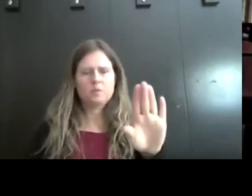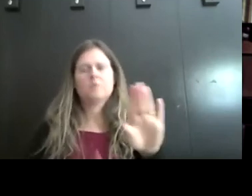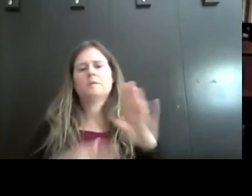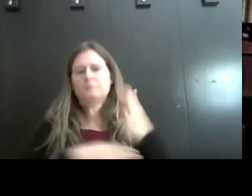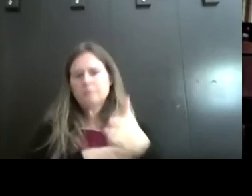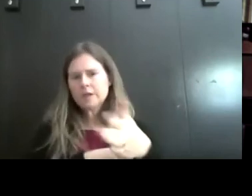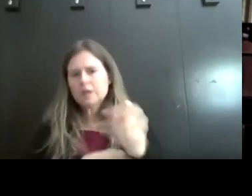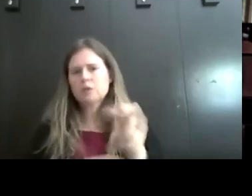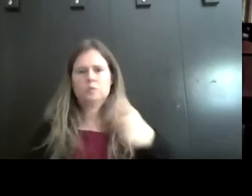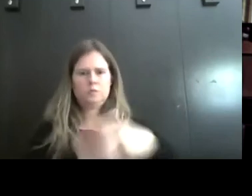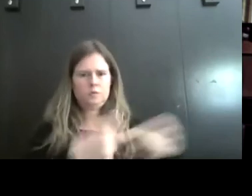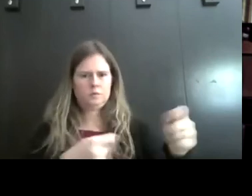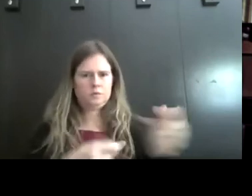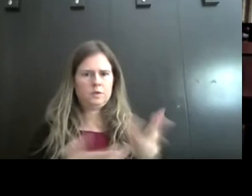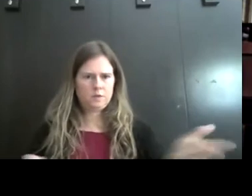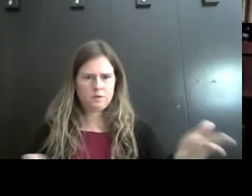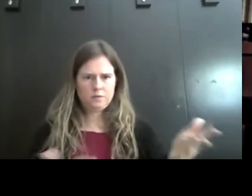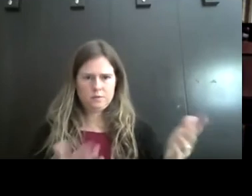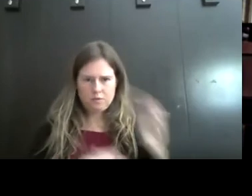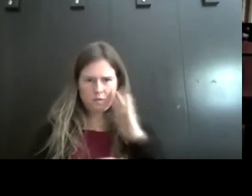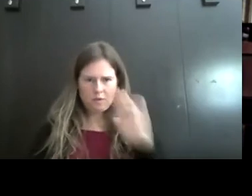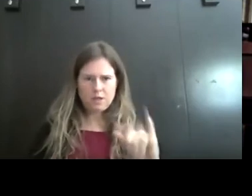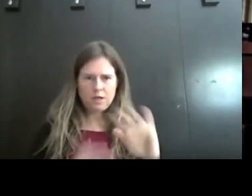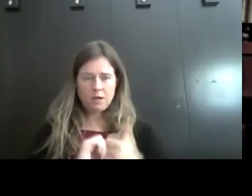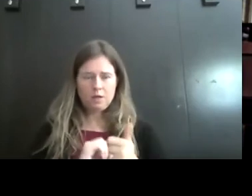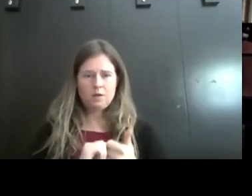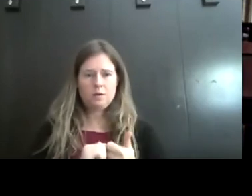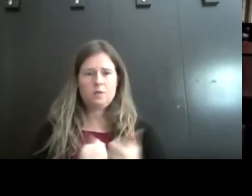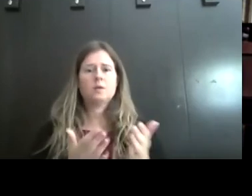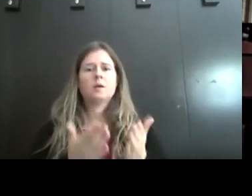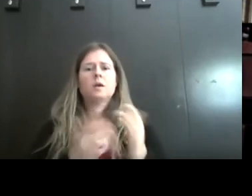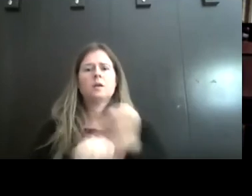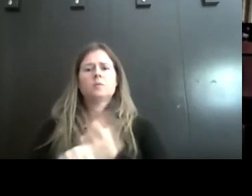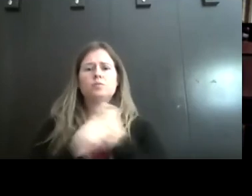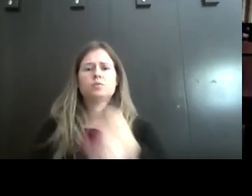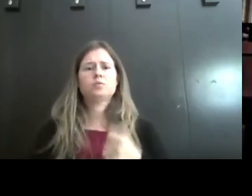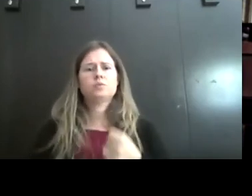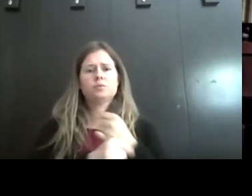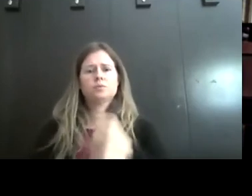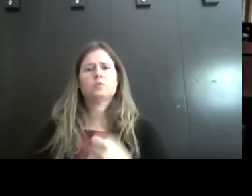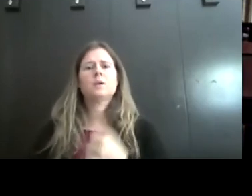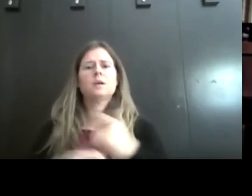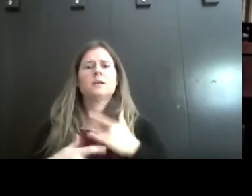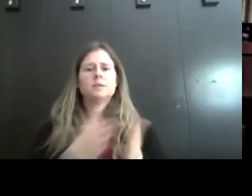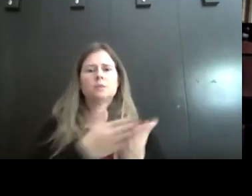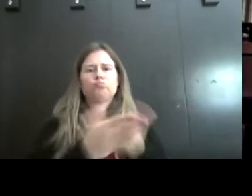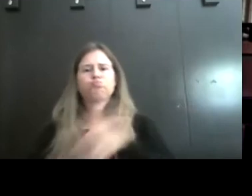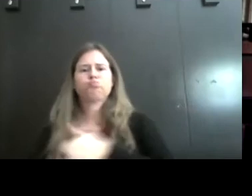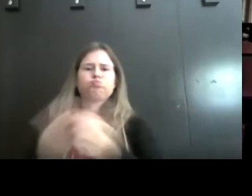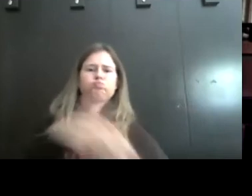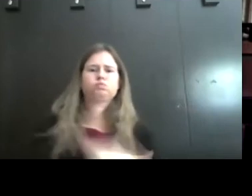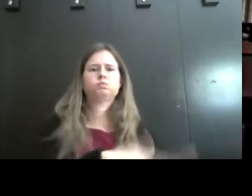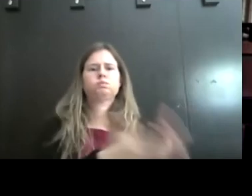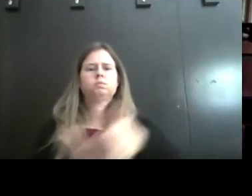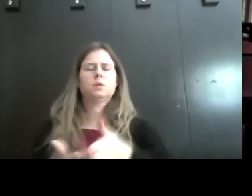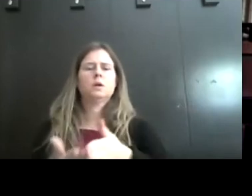items. We know this because flat bottom canoes are very tippy. They rock back and forth. If you put some weight